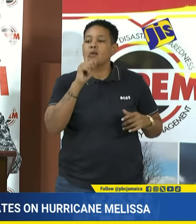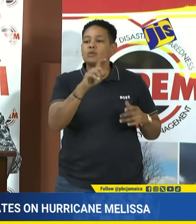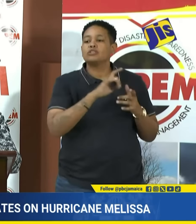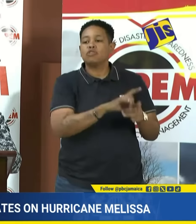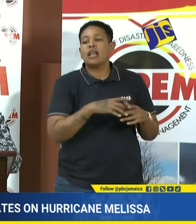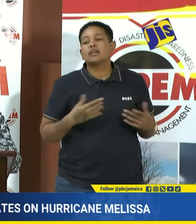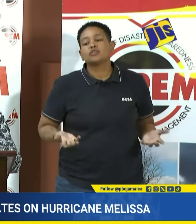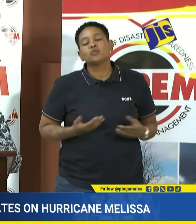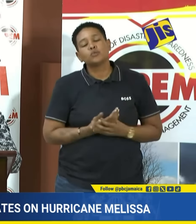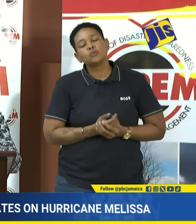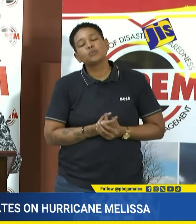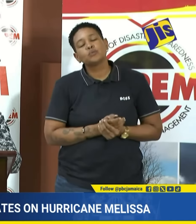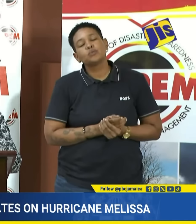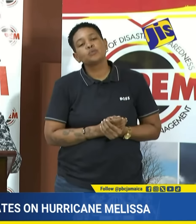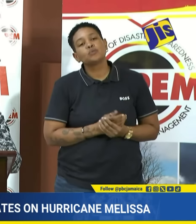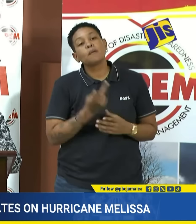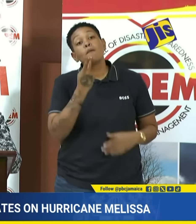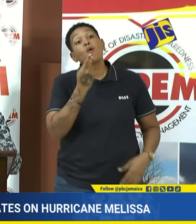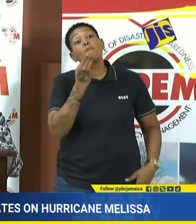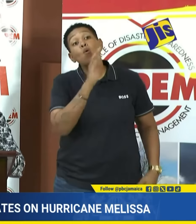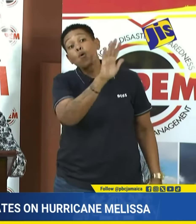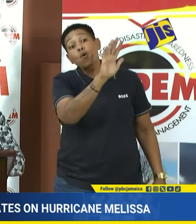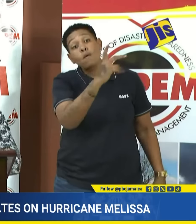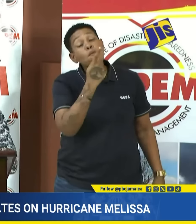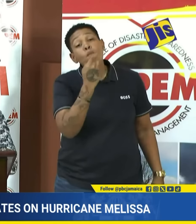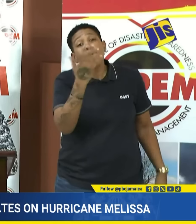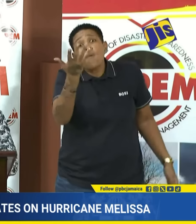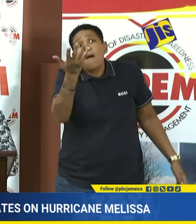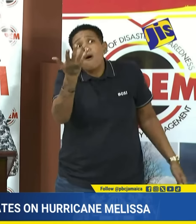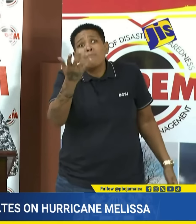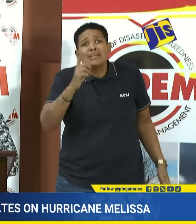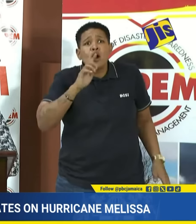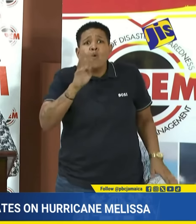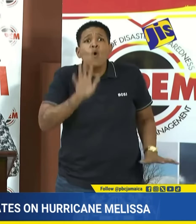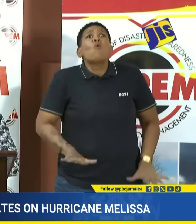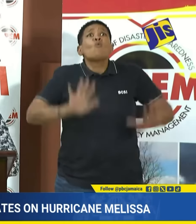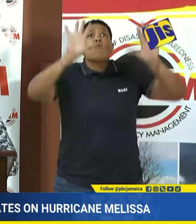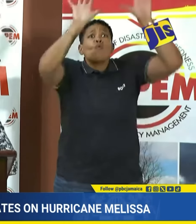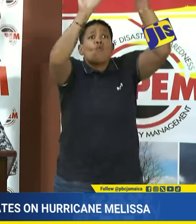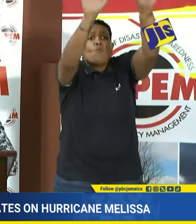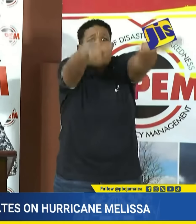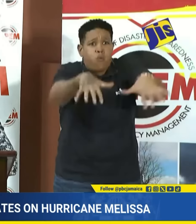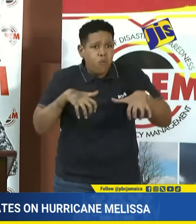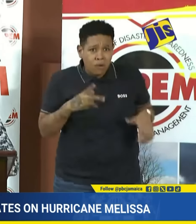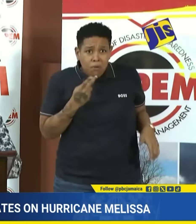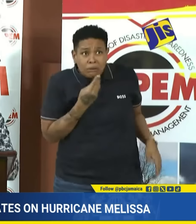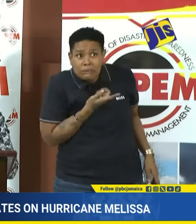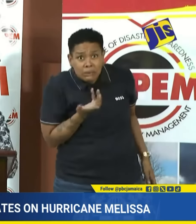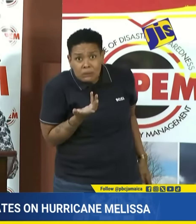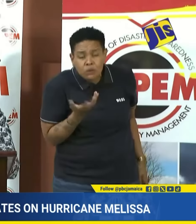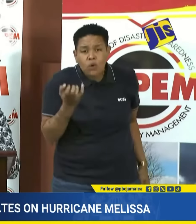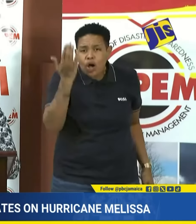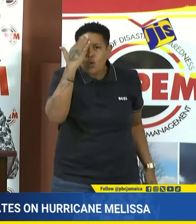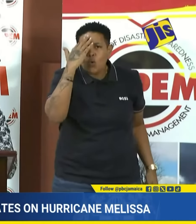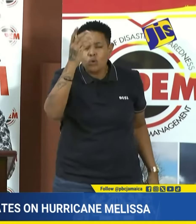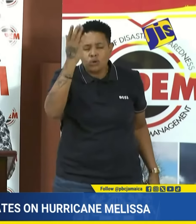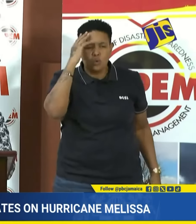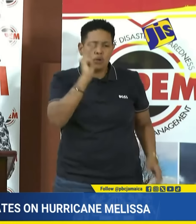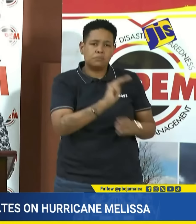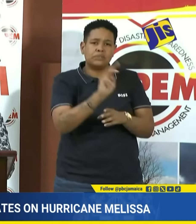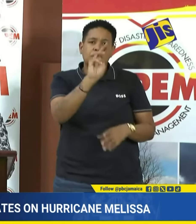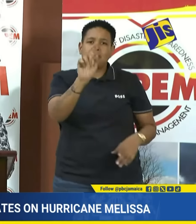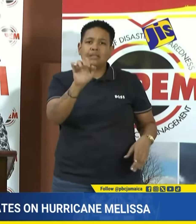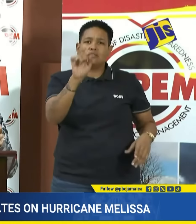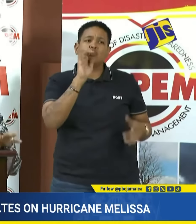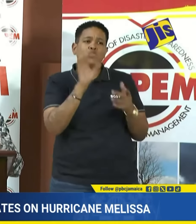question about Portmore and storm surge. I know Minister Mackenzie, you had